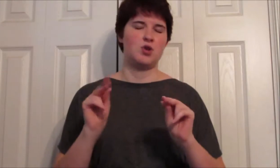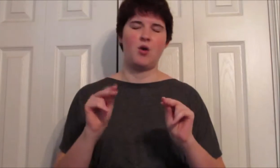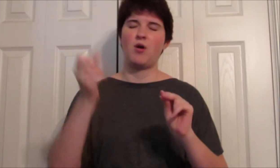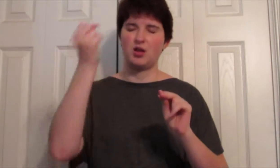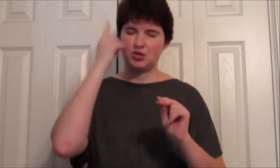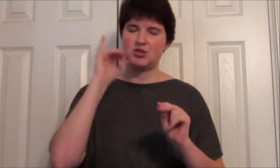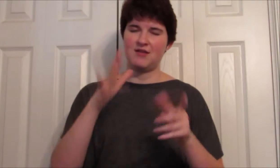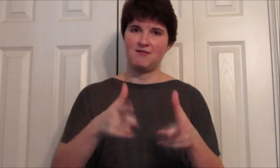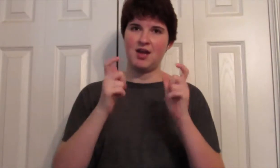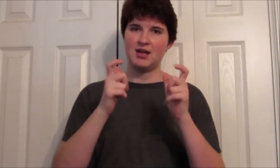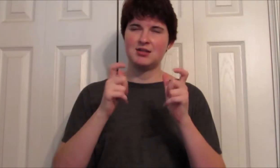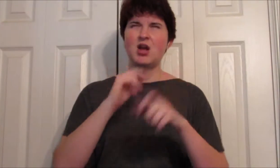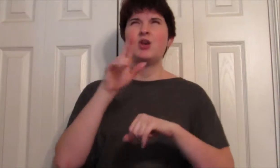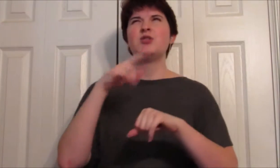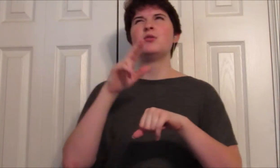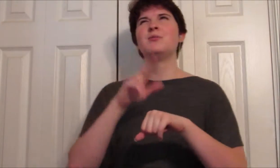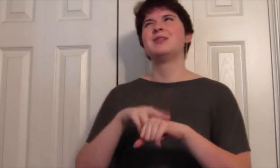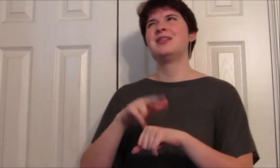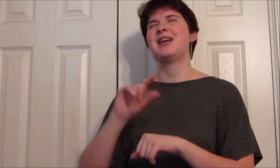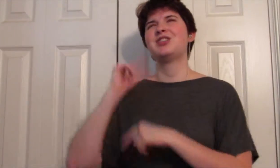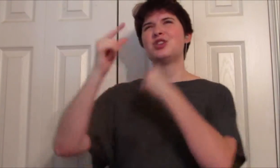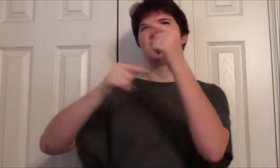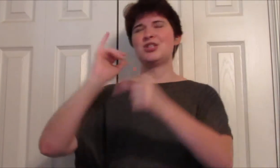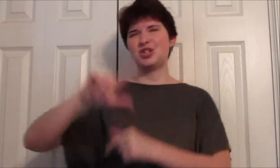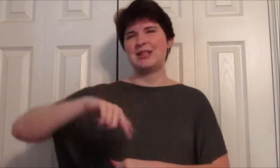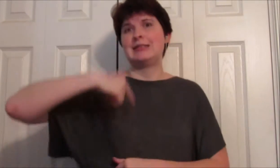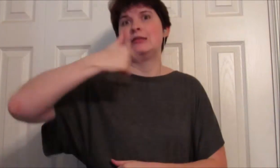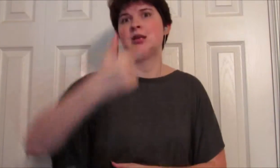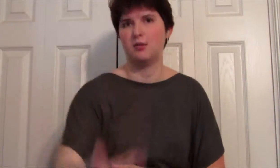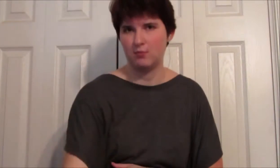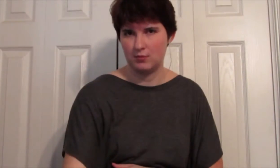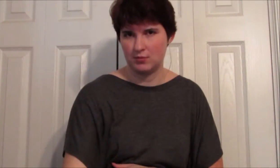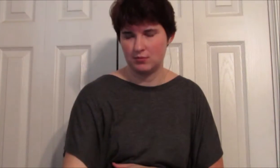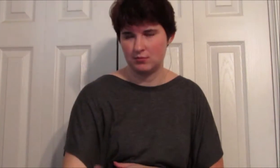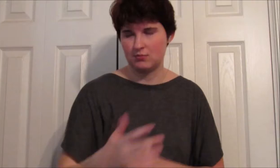children. No, apparently that skips a generation.